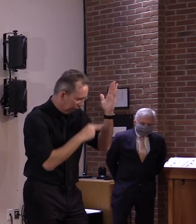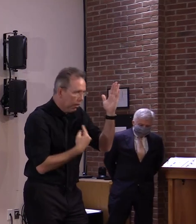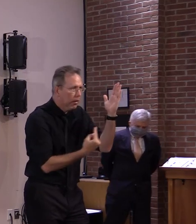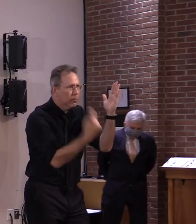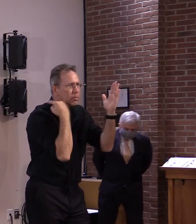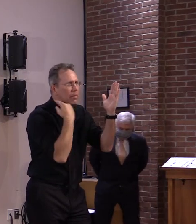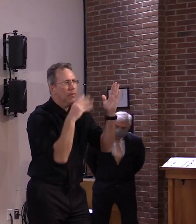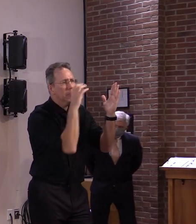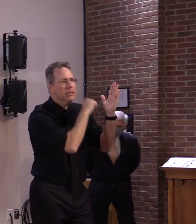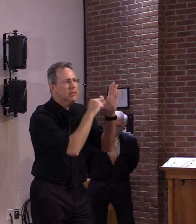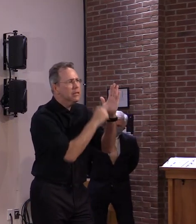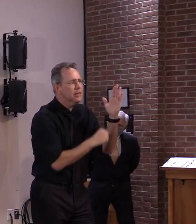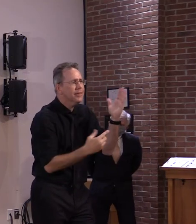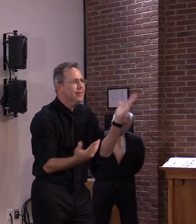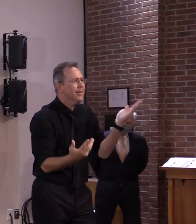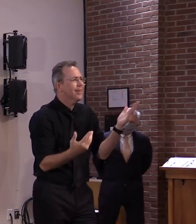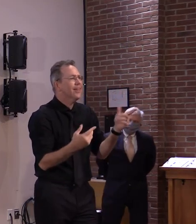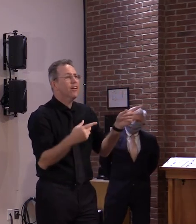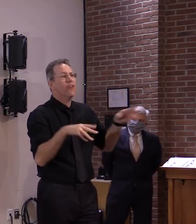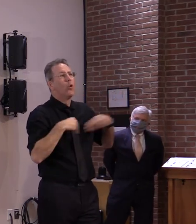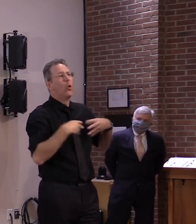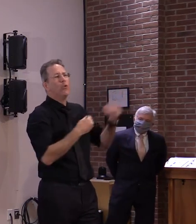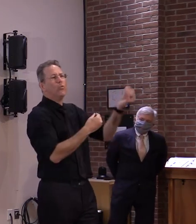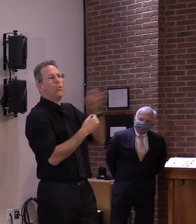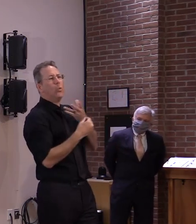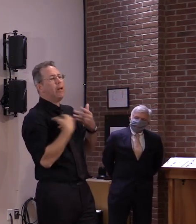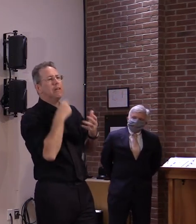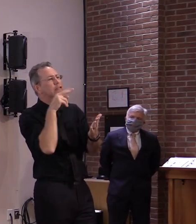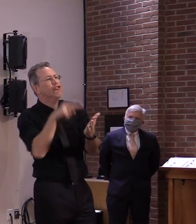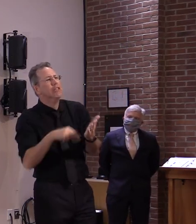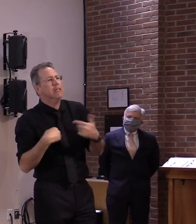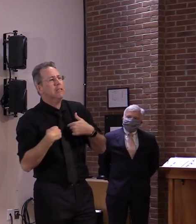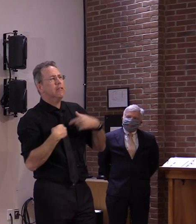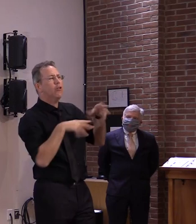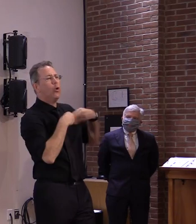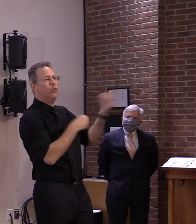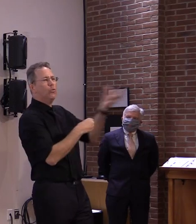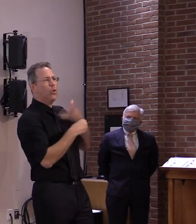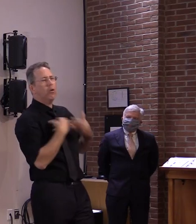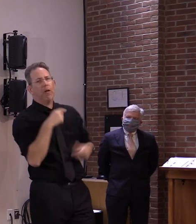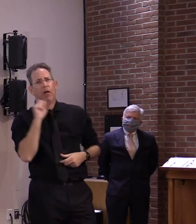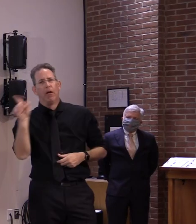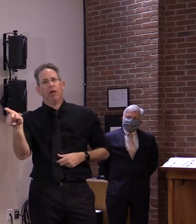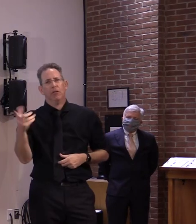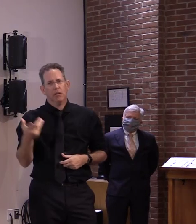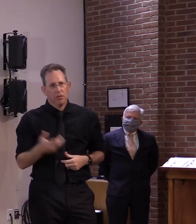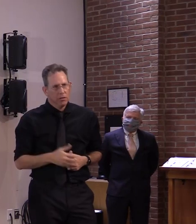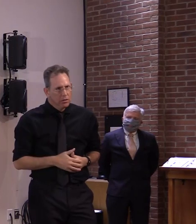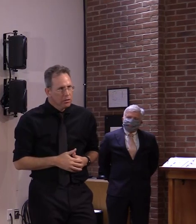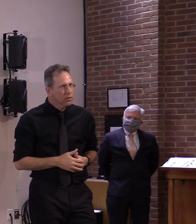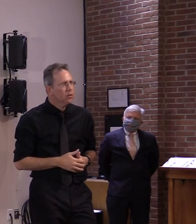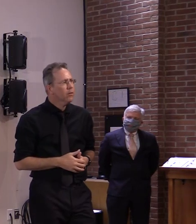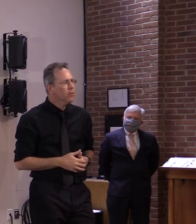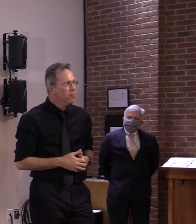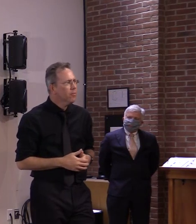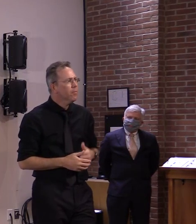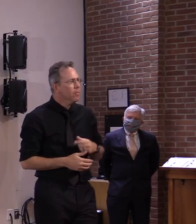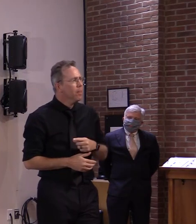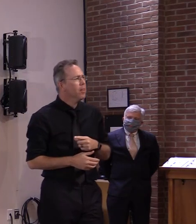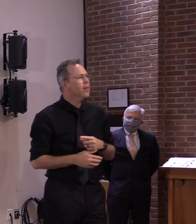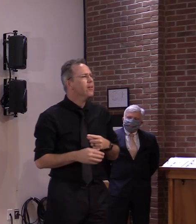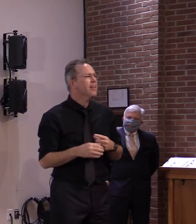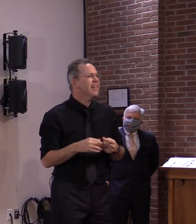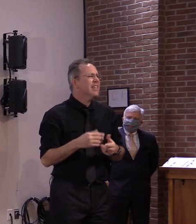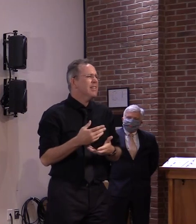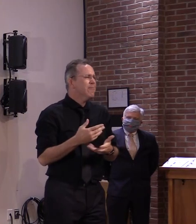by the pub owner, because they're the ones who specifically... Yeah, maybe, Greg, if you could, maybe you could give us the name